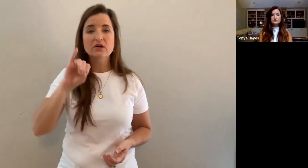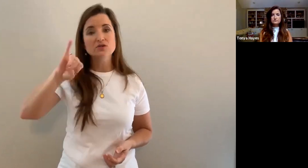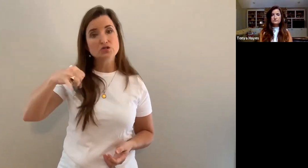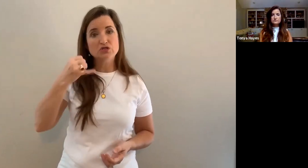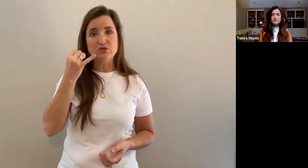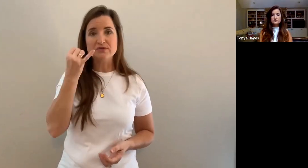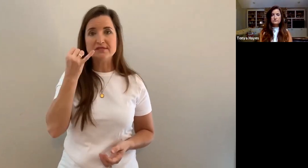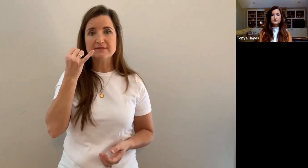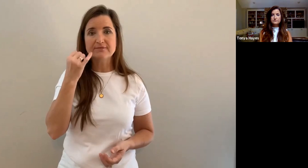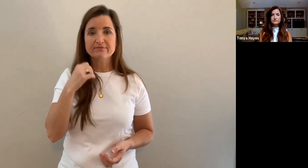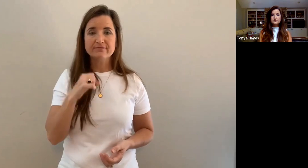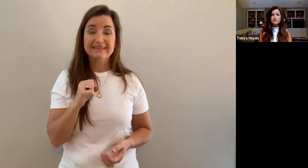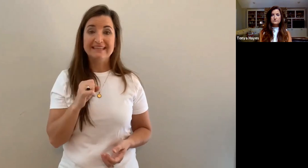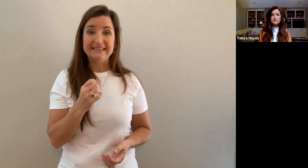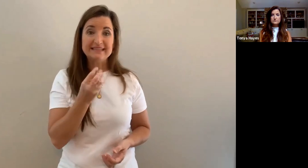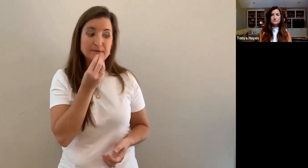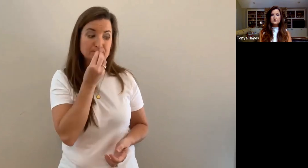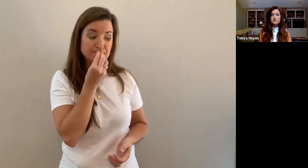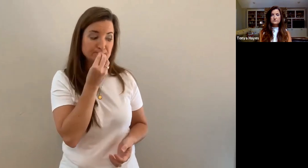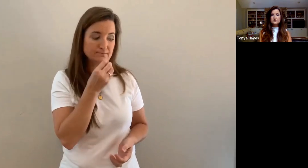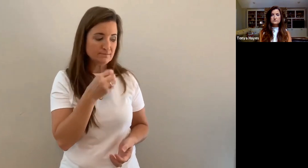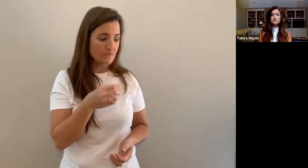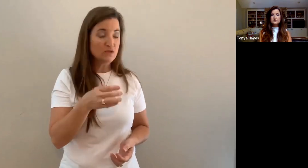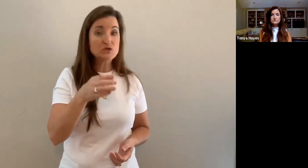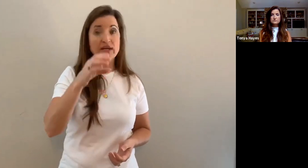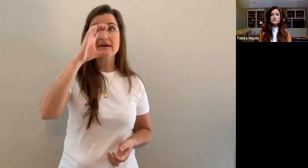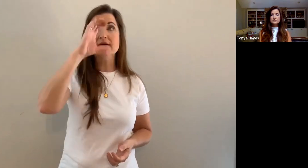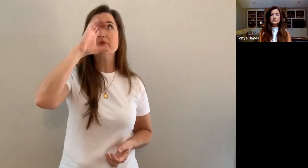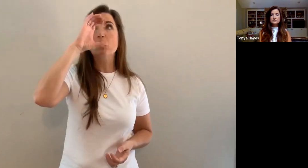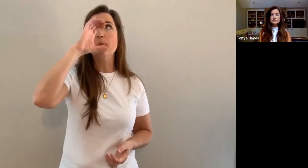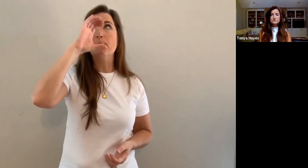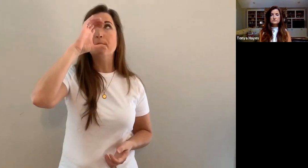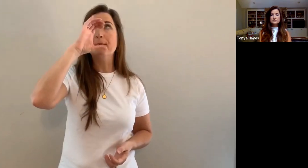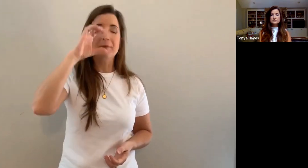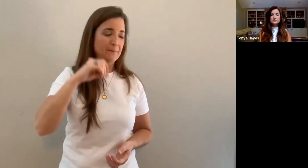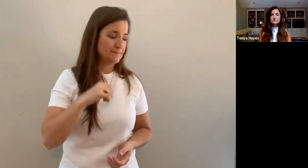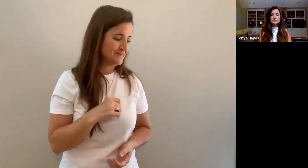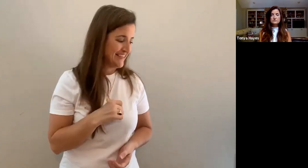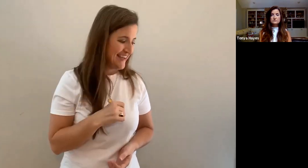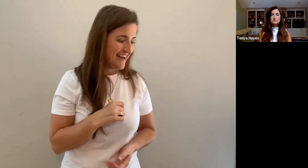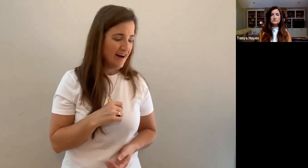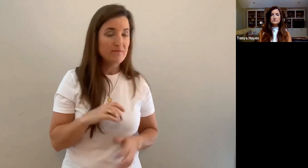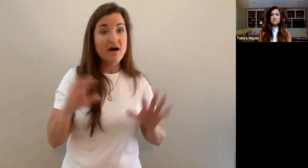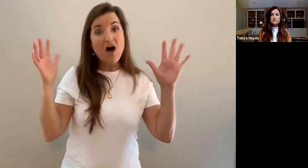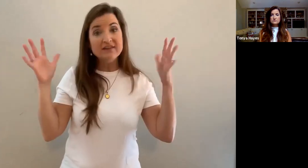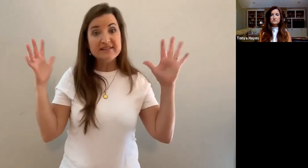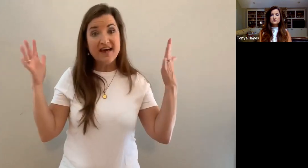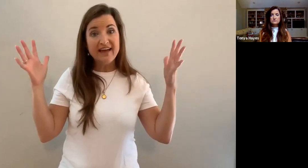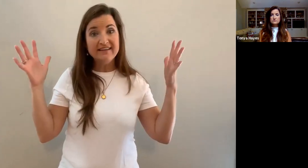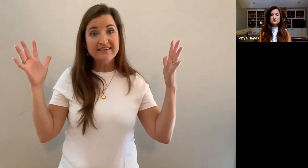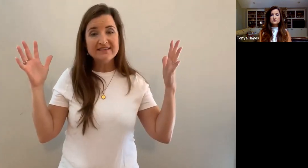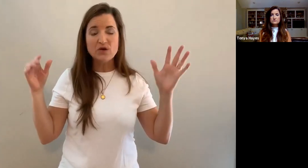water, juice, eat, drink, gulp, gulp, gulp, gulp.